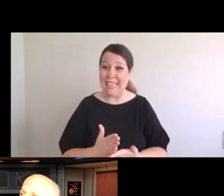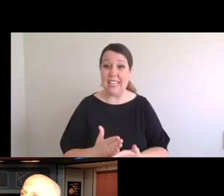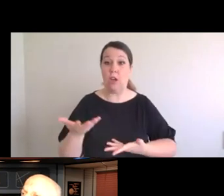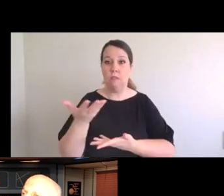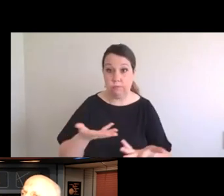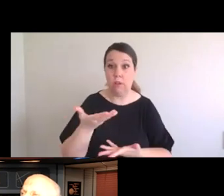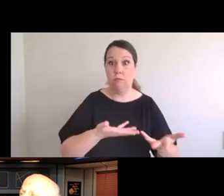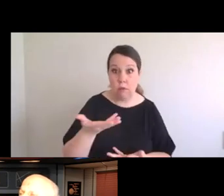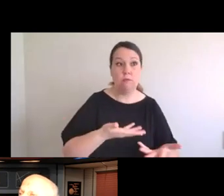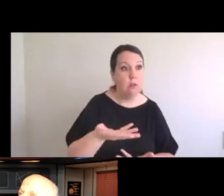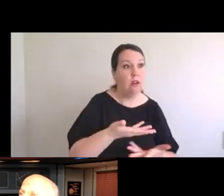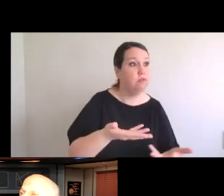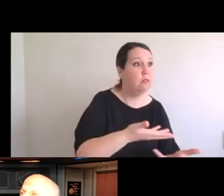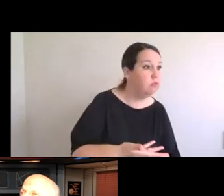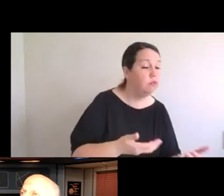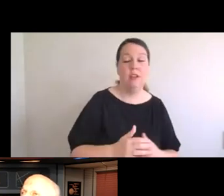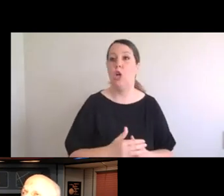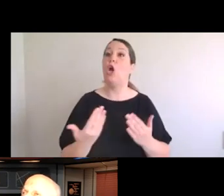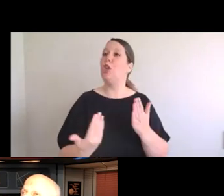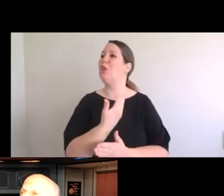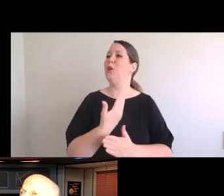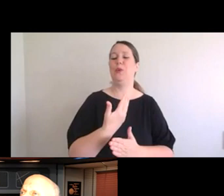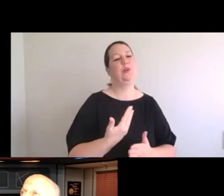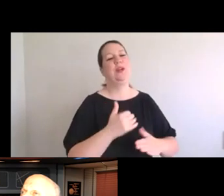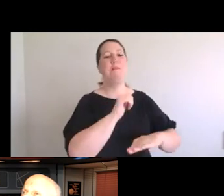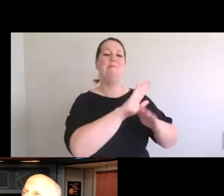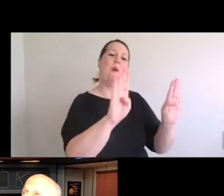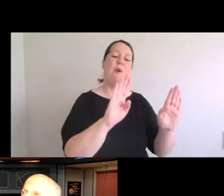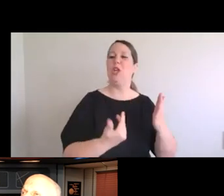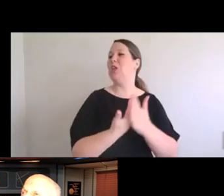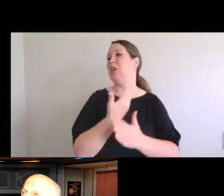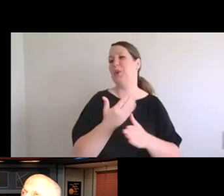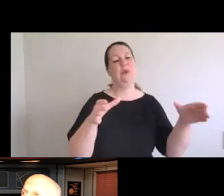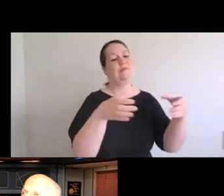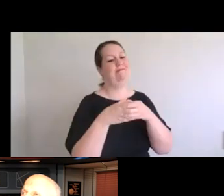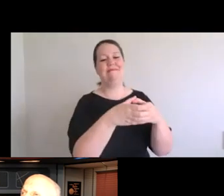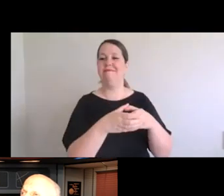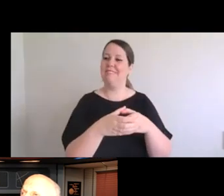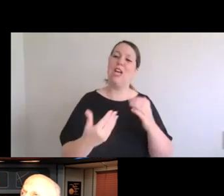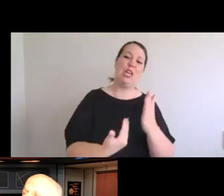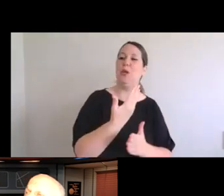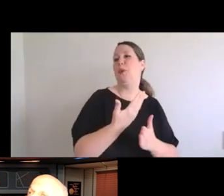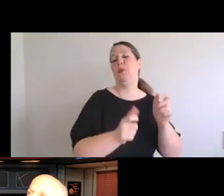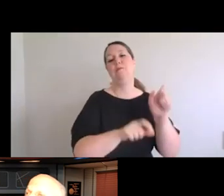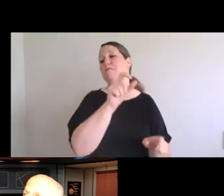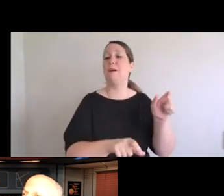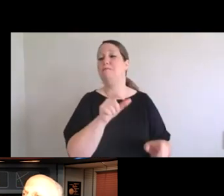and feedback and staff to help them do it so that we can all try to coordinate and talk to each other about what we should have been doing already.